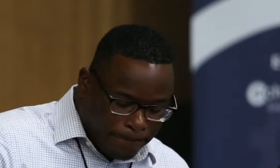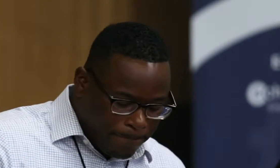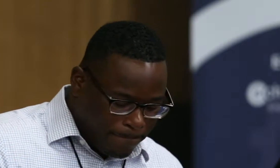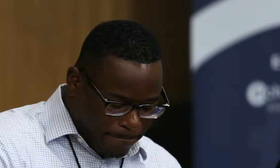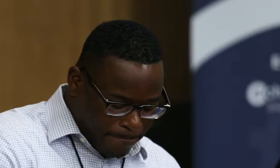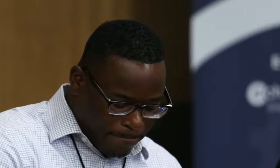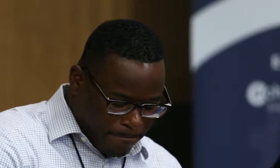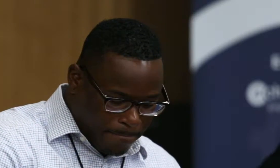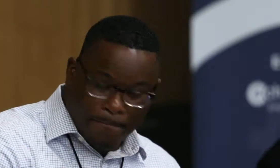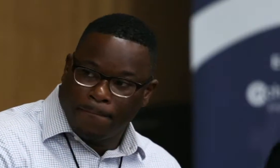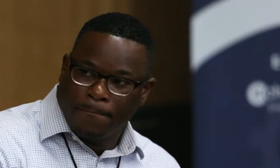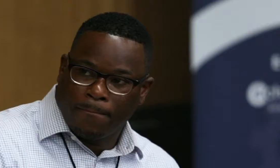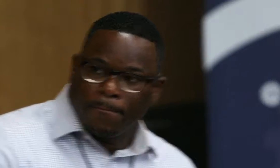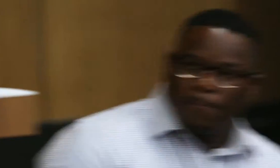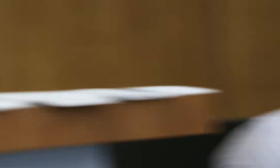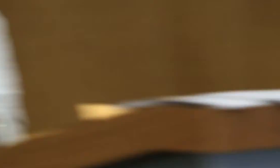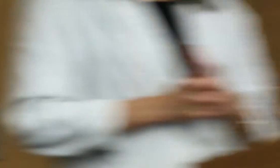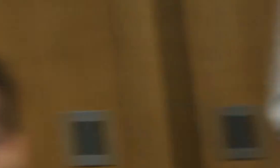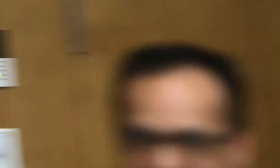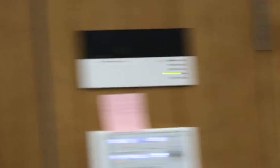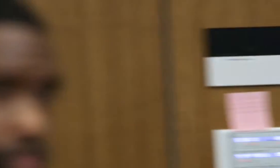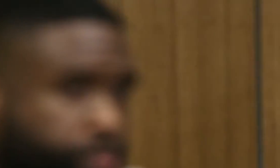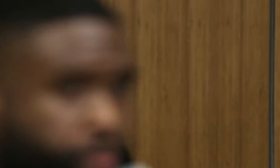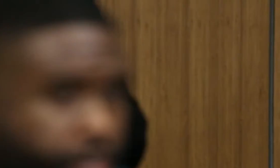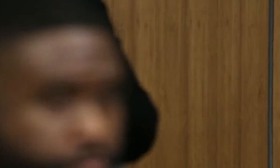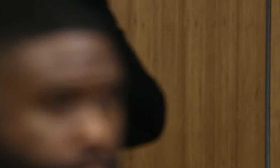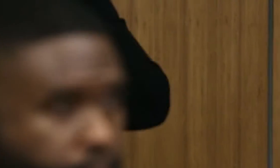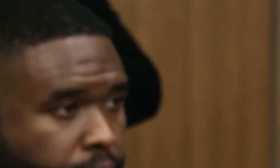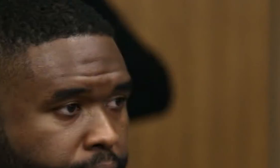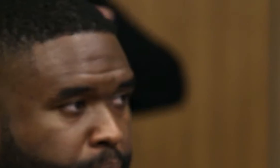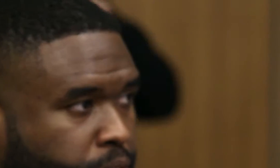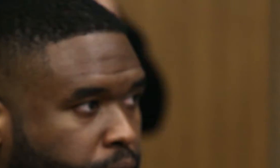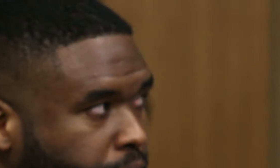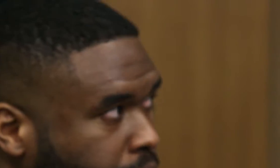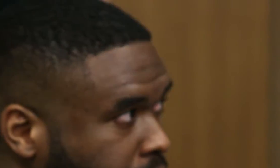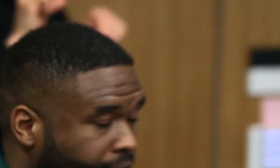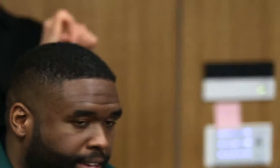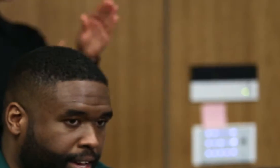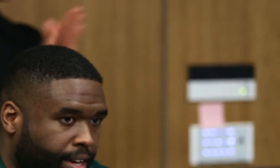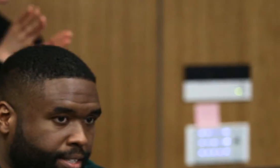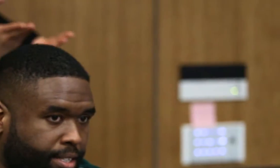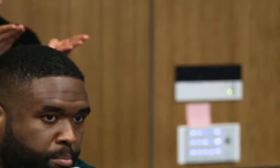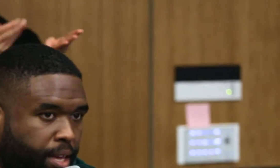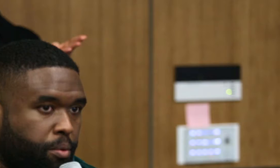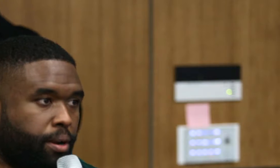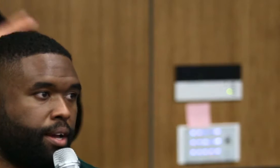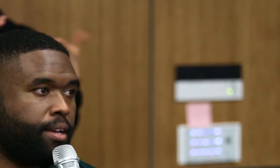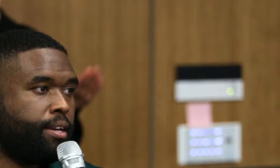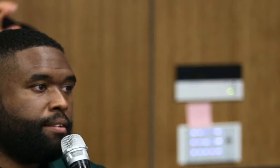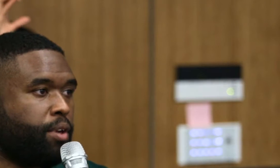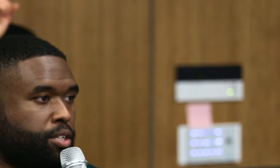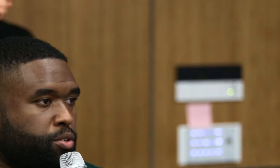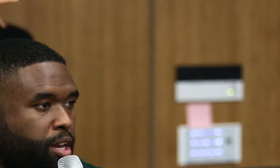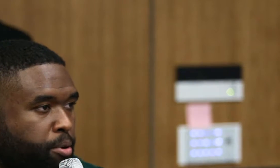Hi, I'm Aubrey Green. I'm the Director of Employment Services at the Computer Technologies Program. As mentioned earlier in the day, CTP, we're